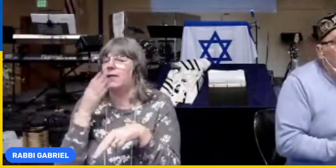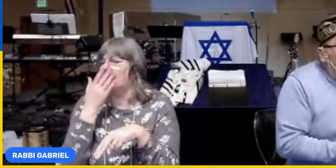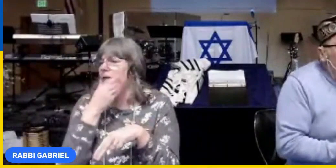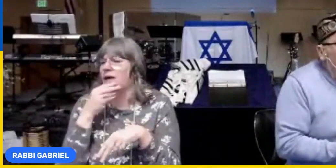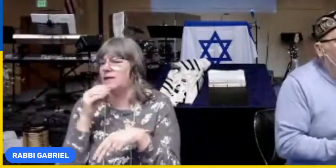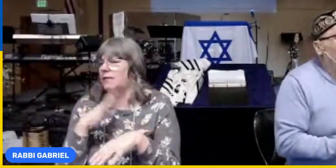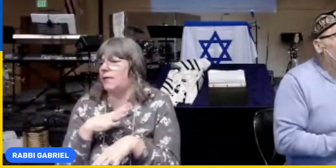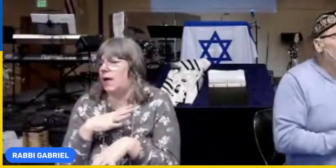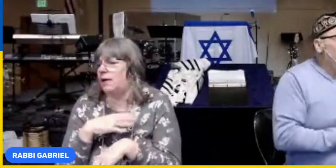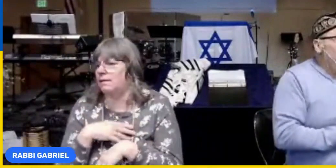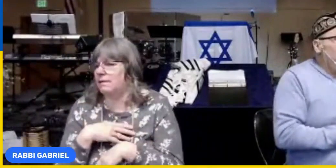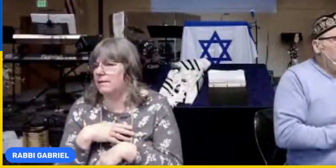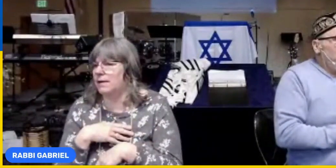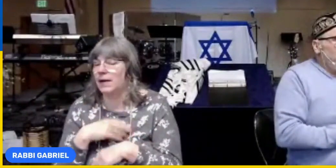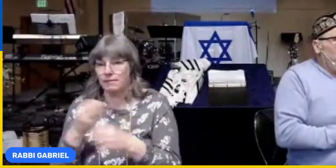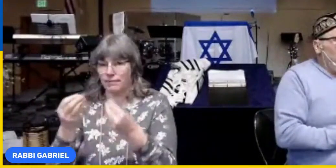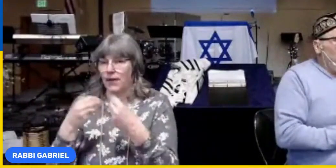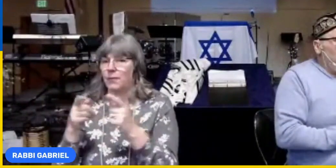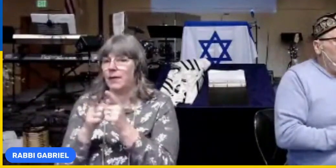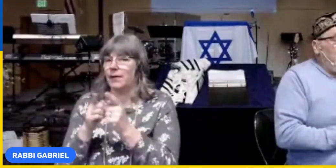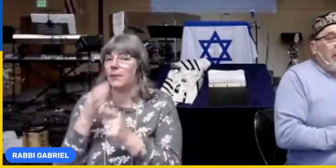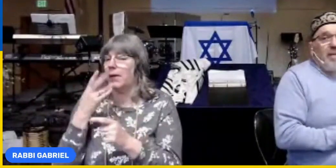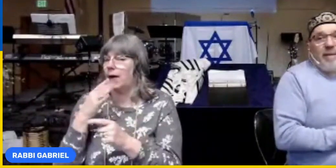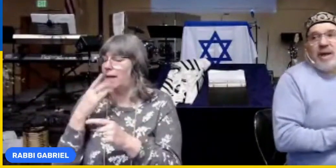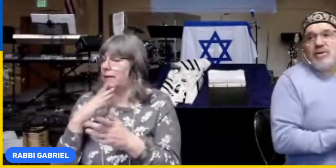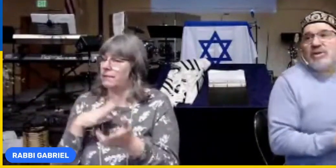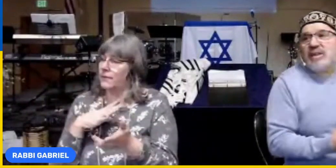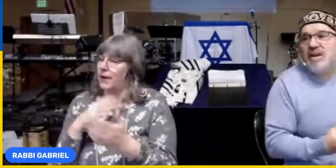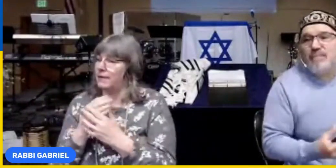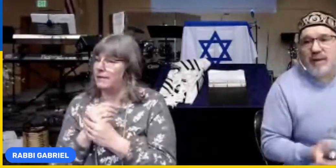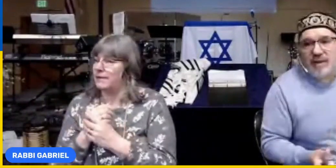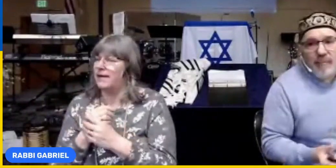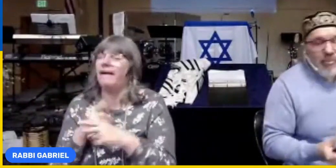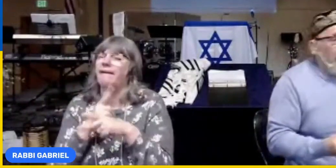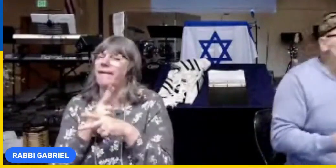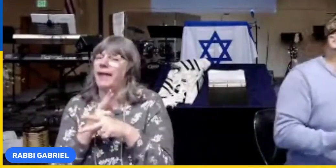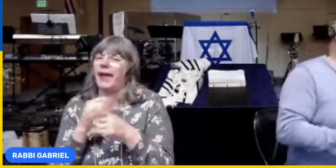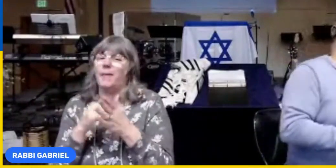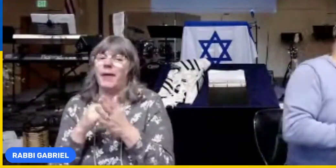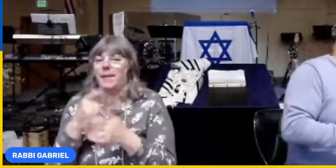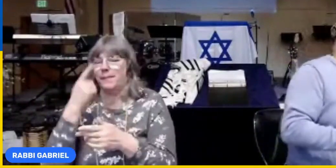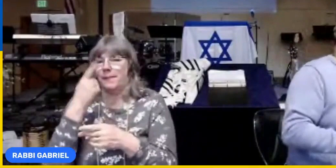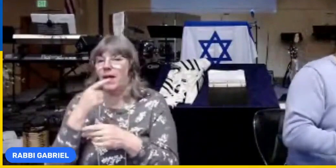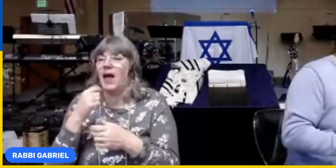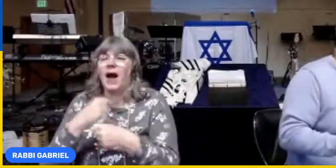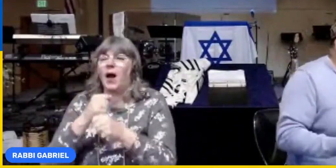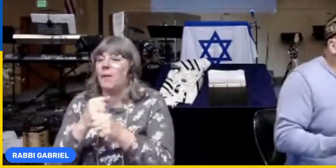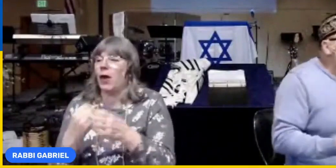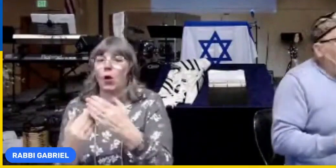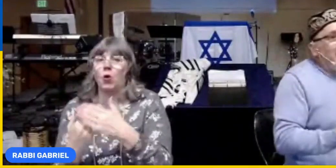actually look pretty, a little bit of color. You know, maybe I'll just keep it and make a new